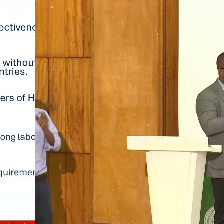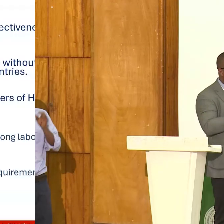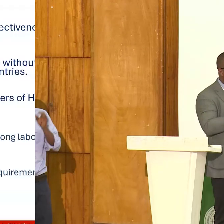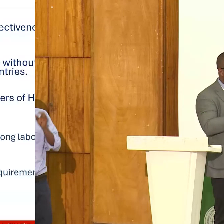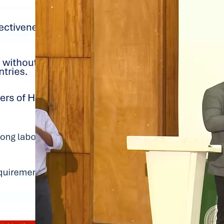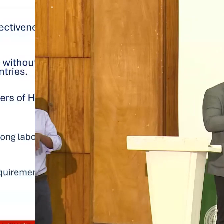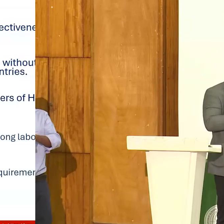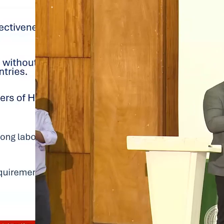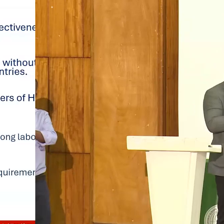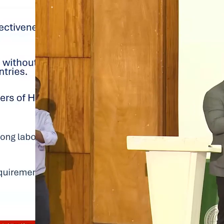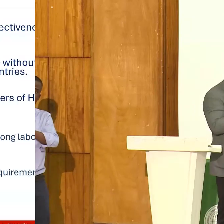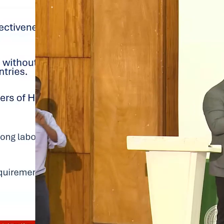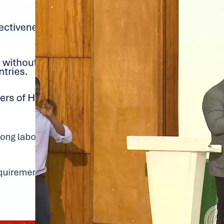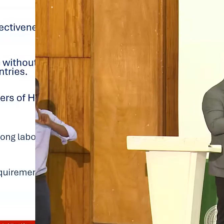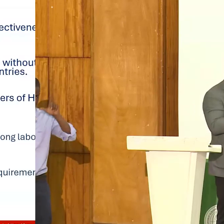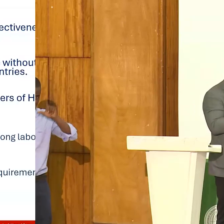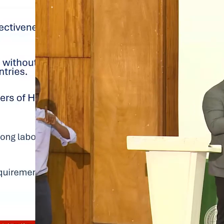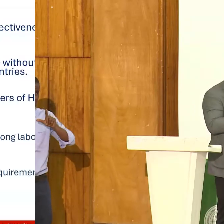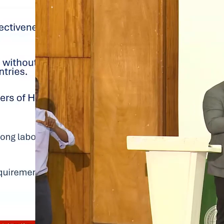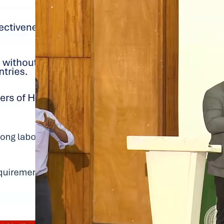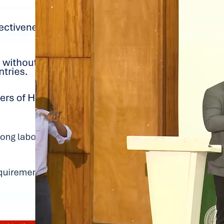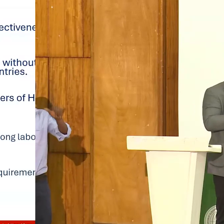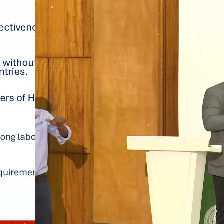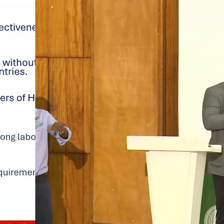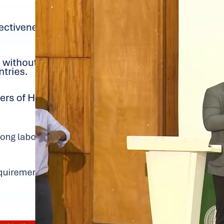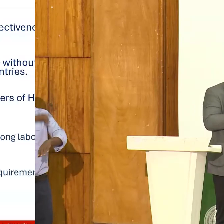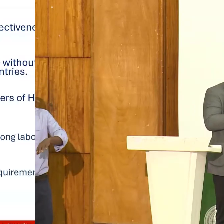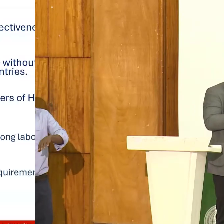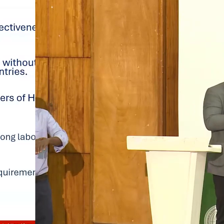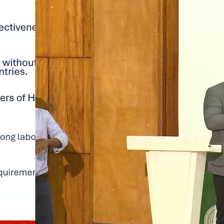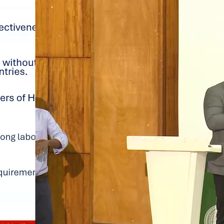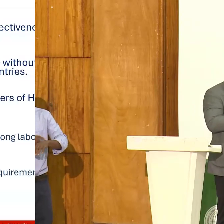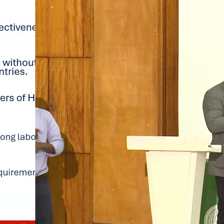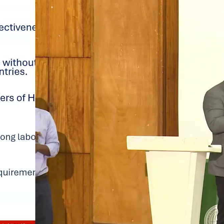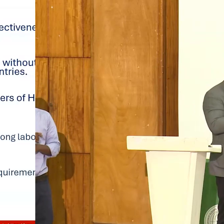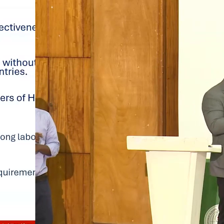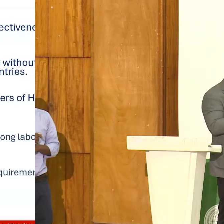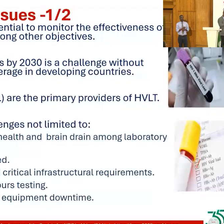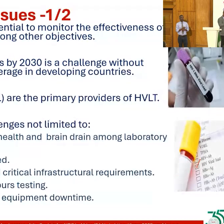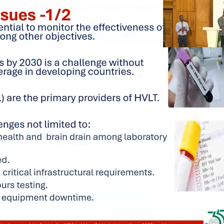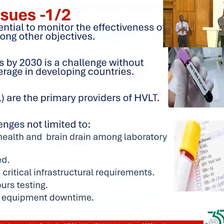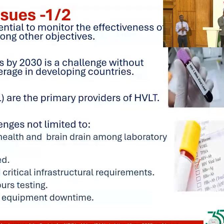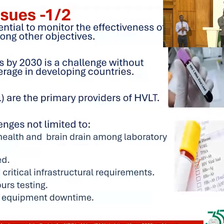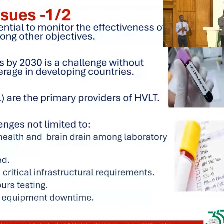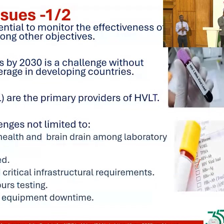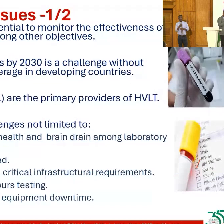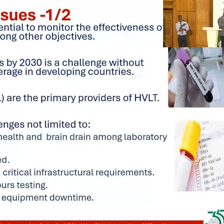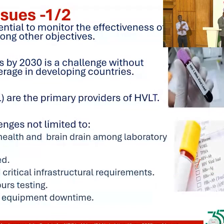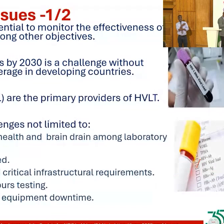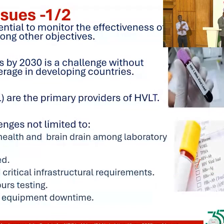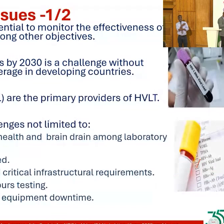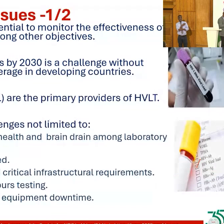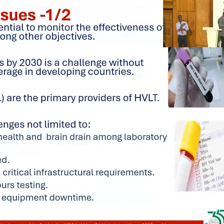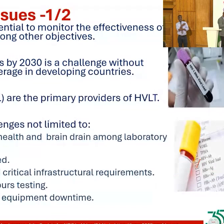in the laboratories actually stay for a longer period and even suffer more burnout than most of the other healthcare workers,